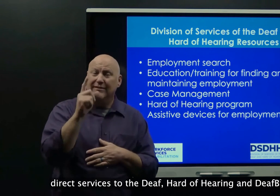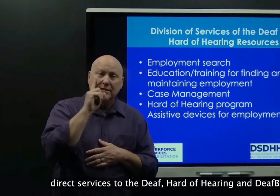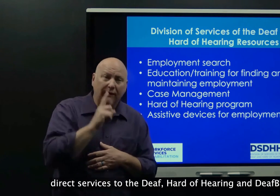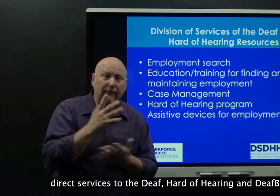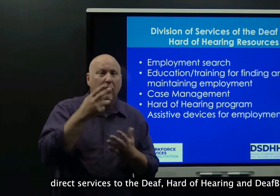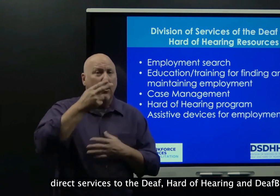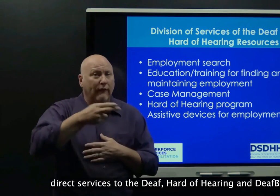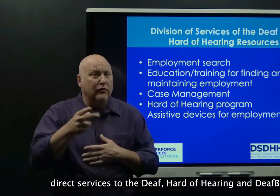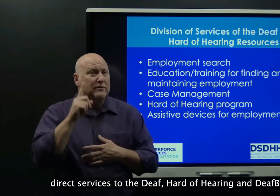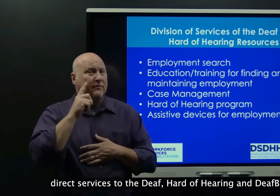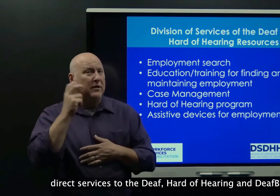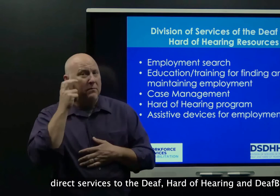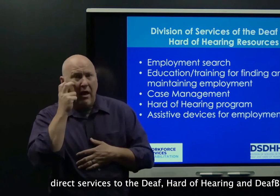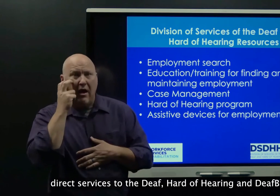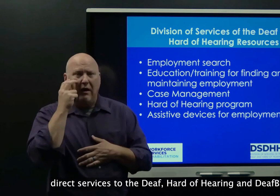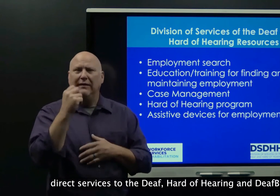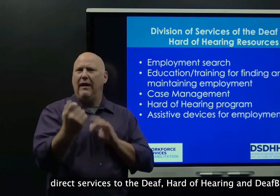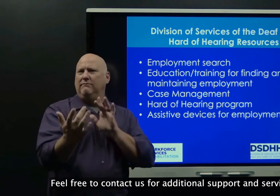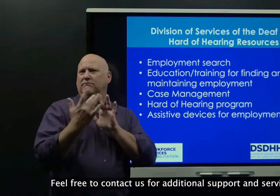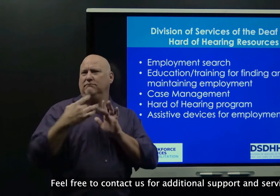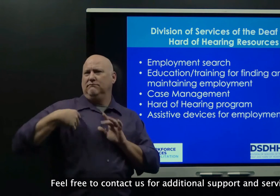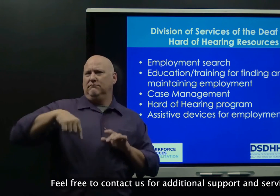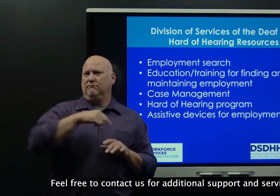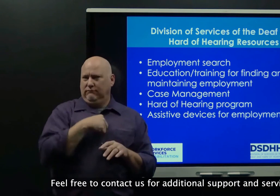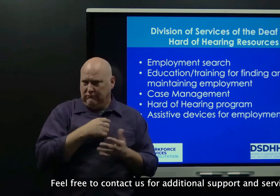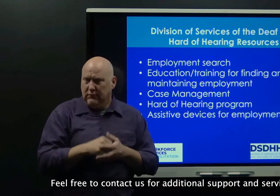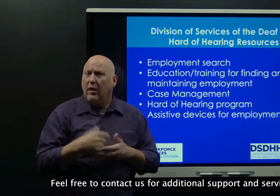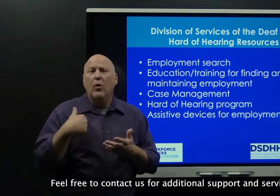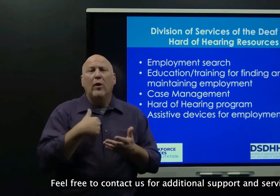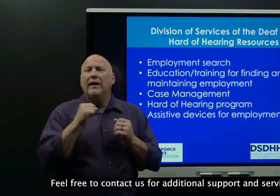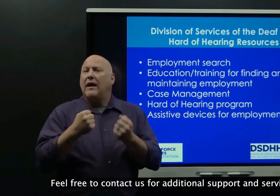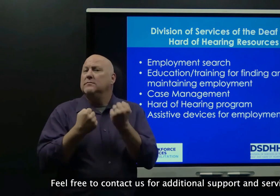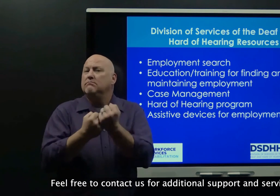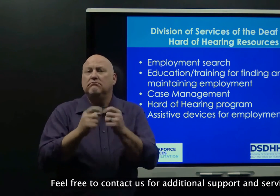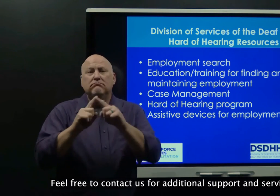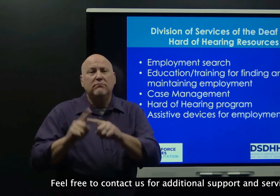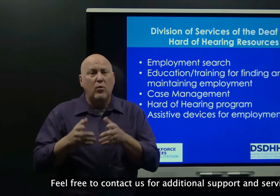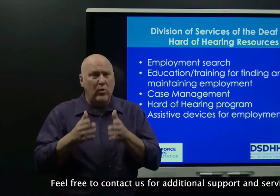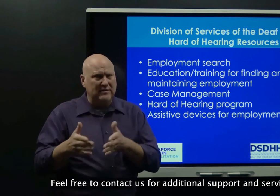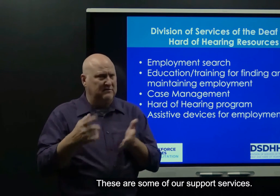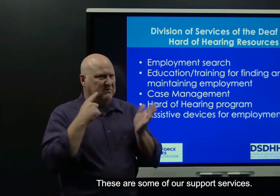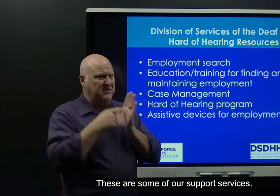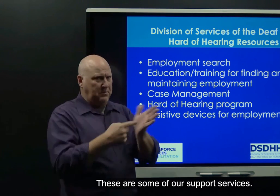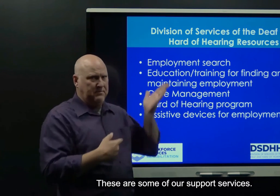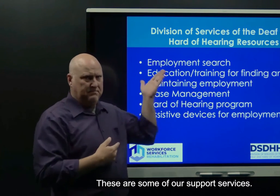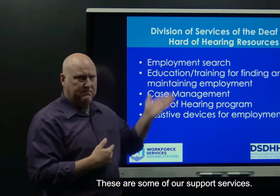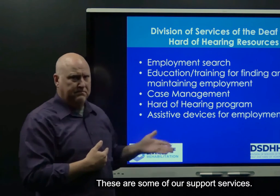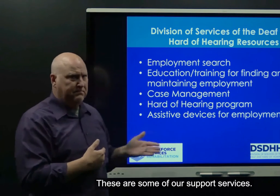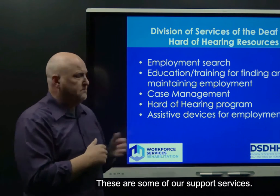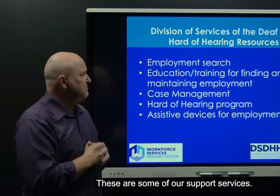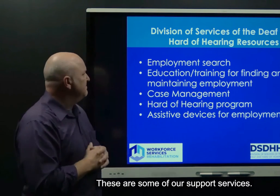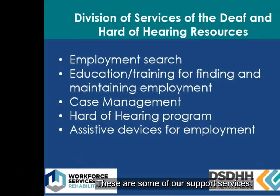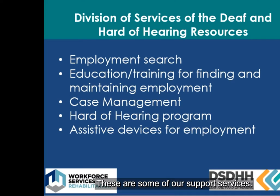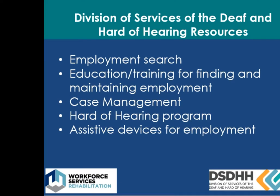hard of hearing, and deafblind. Feel free to contact us for additional support and services. These are some of our support services.